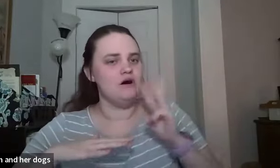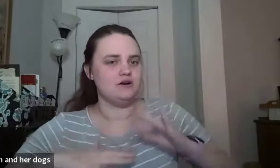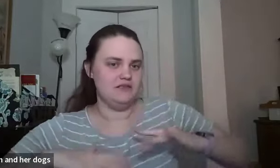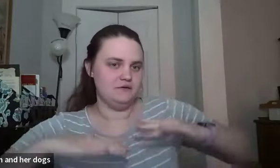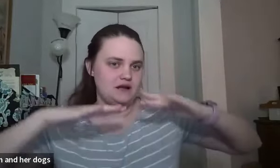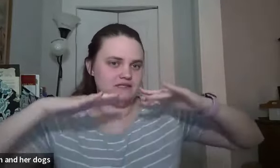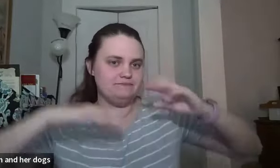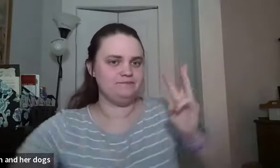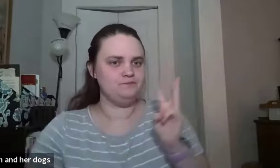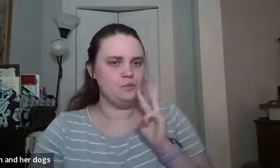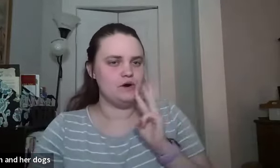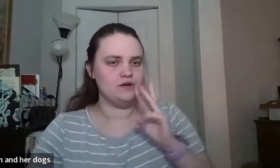water and then rice. Water.